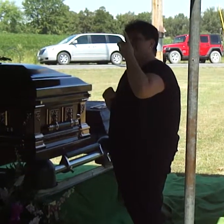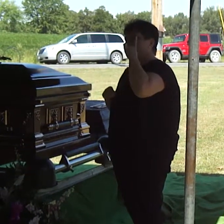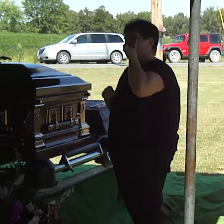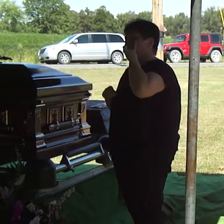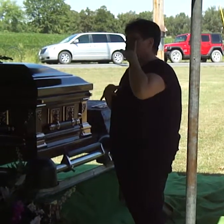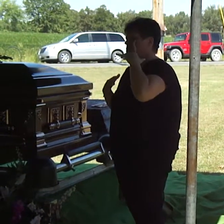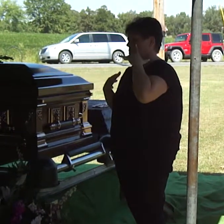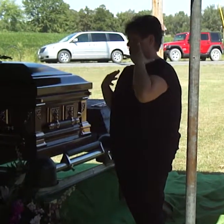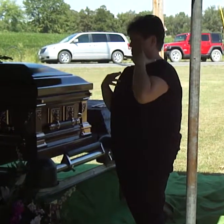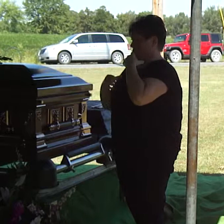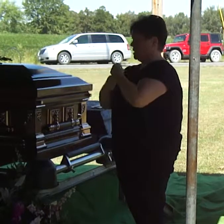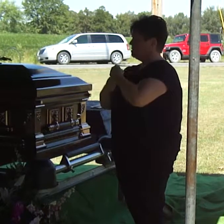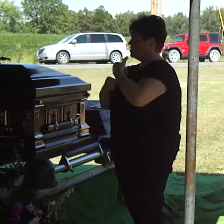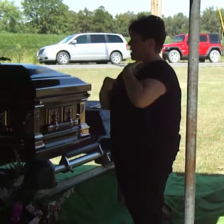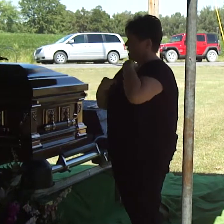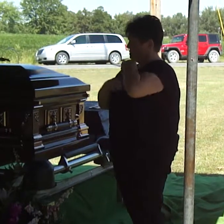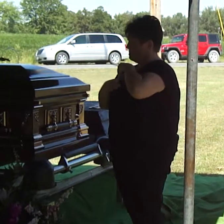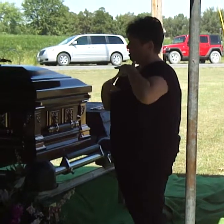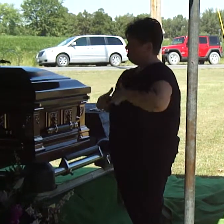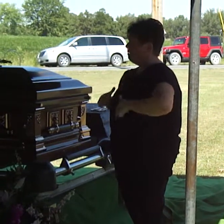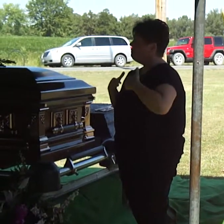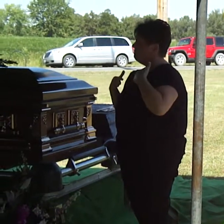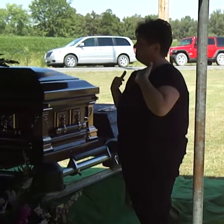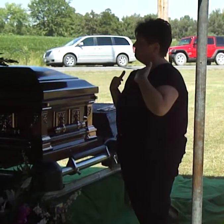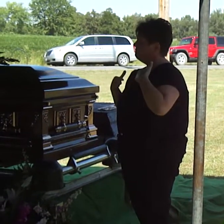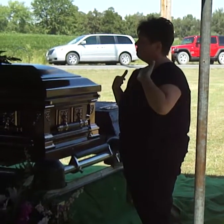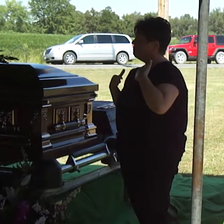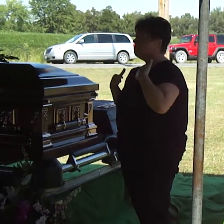I thank you for the strength that she had in her life